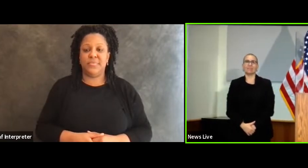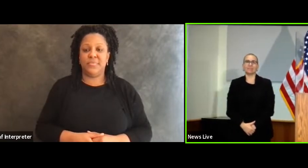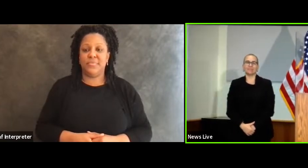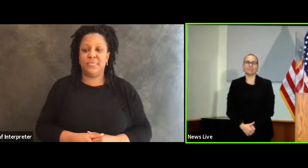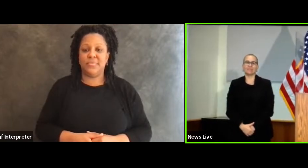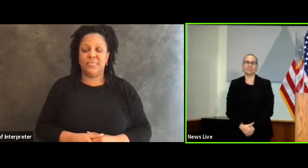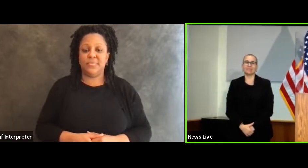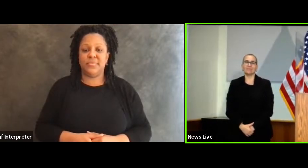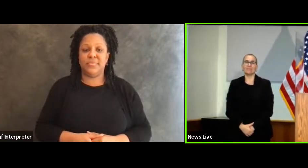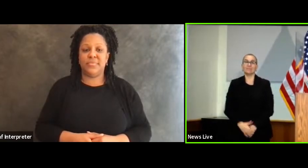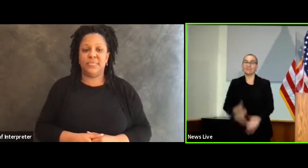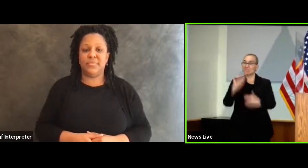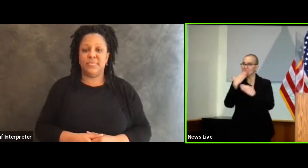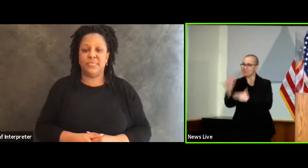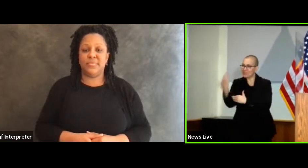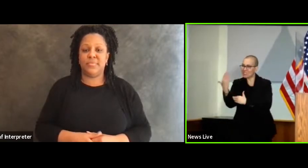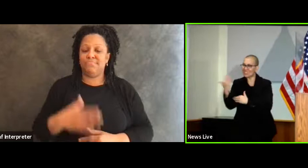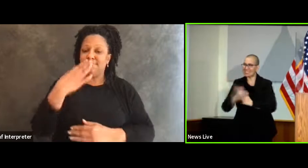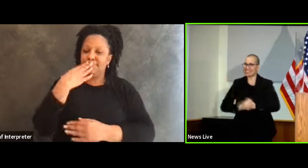Good morning.